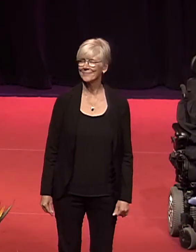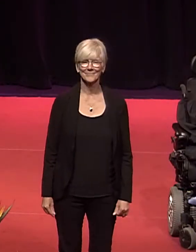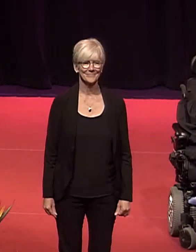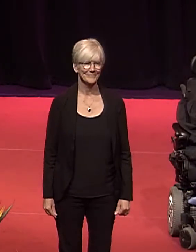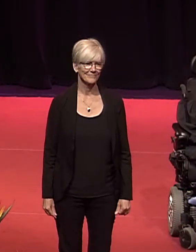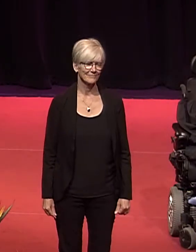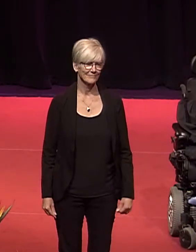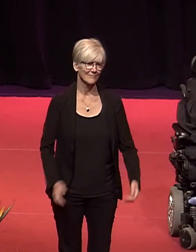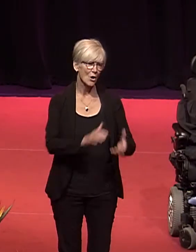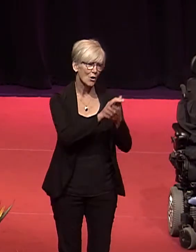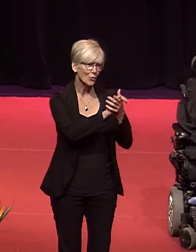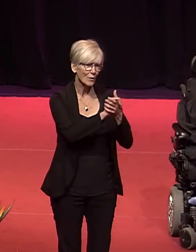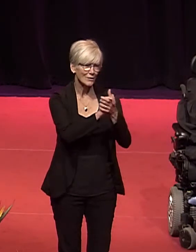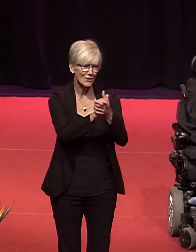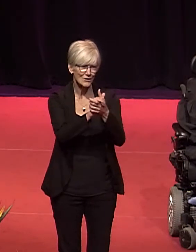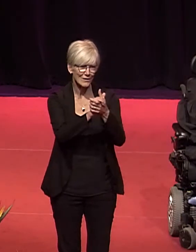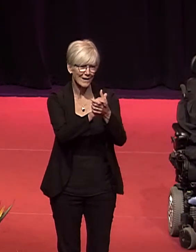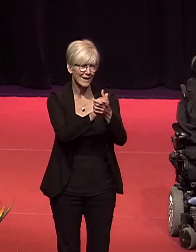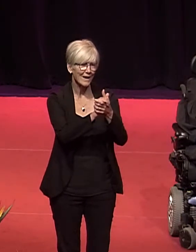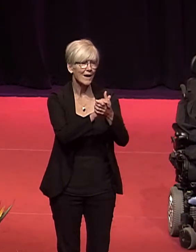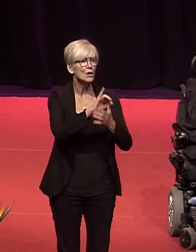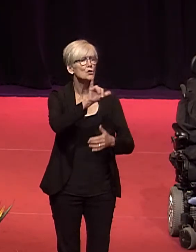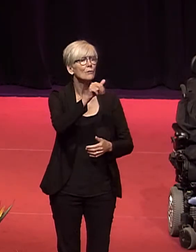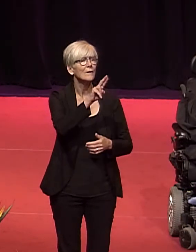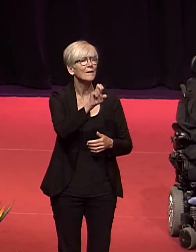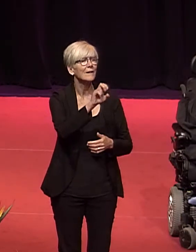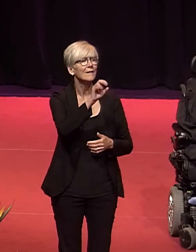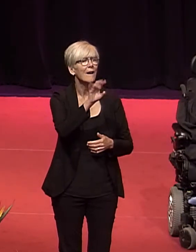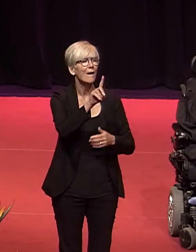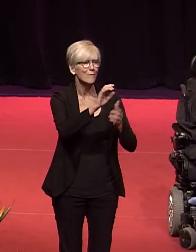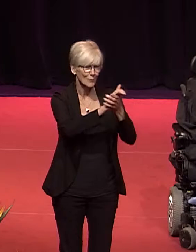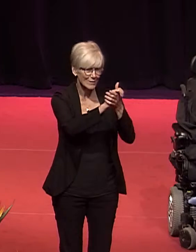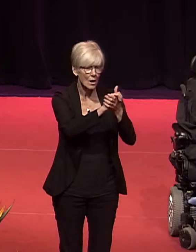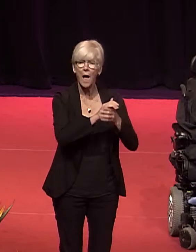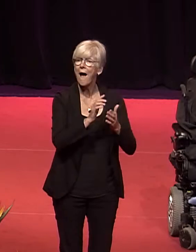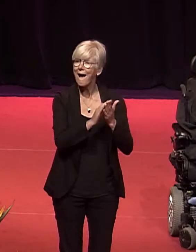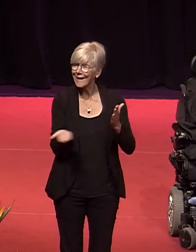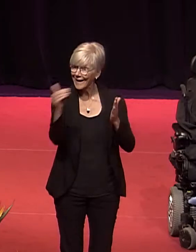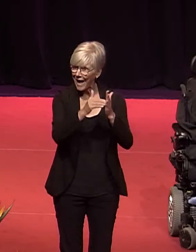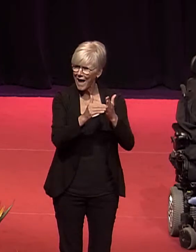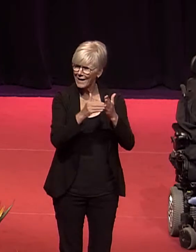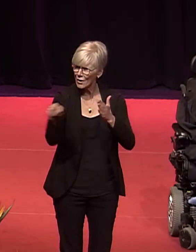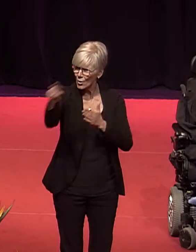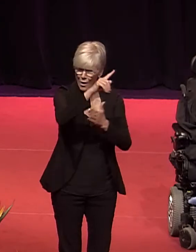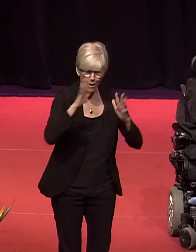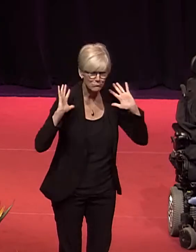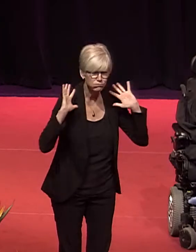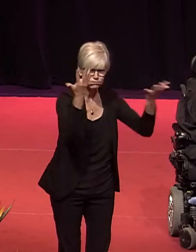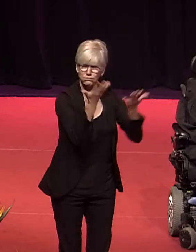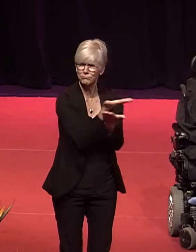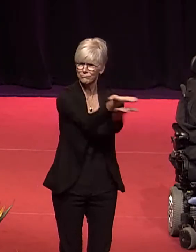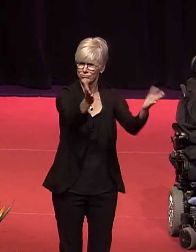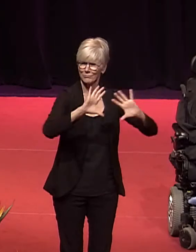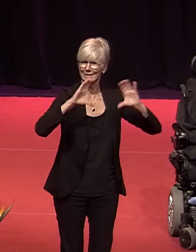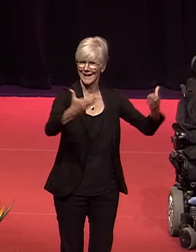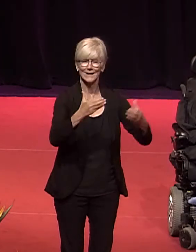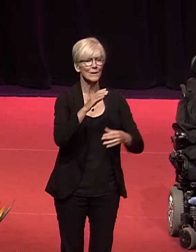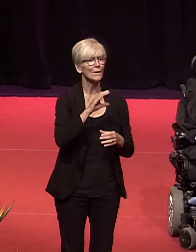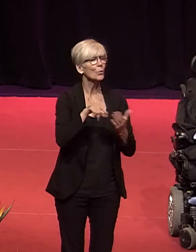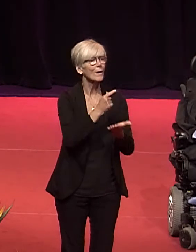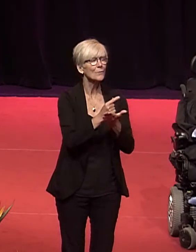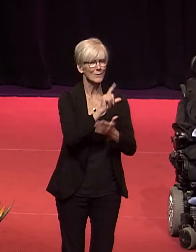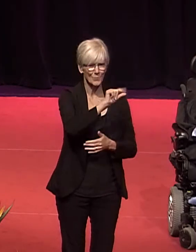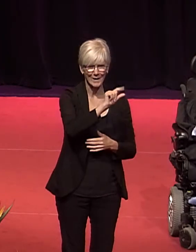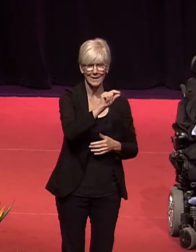Congratulations again to our award winner, and how about joining me one more time everyone to congratulate the graduating class